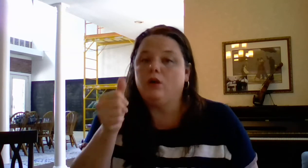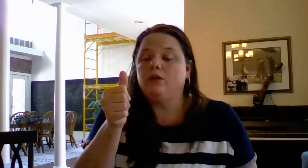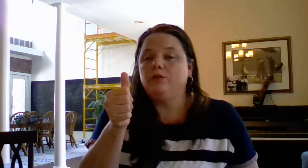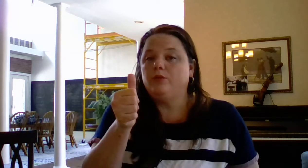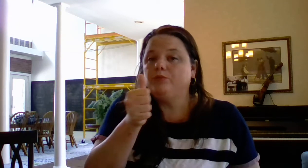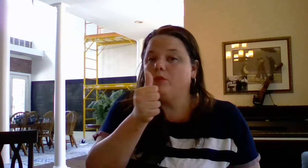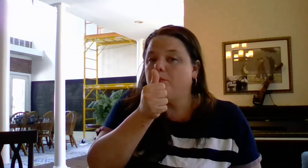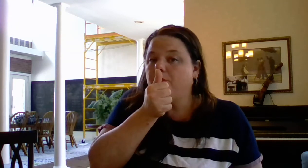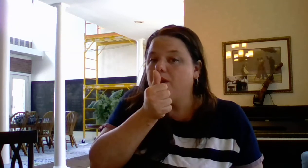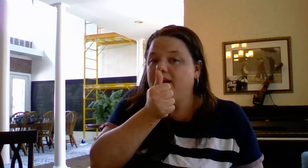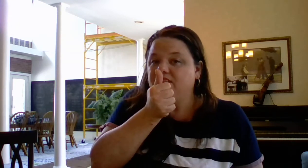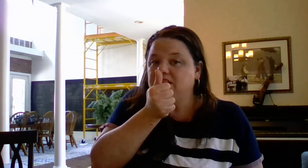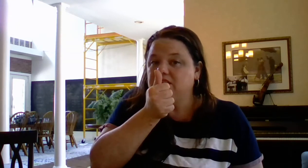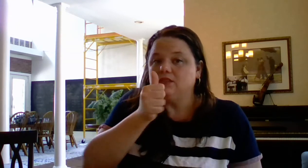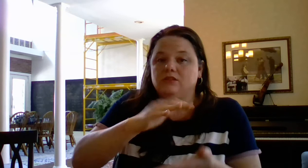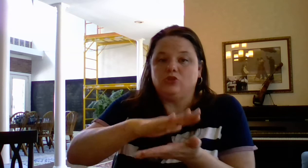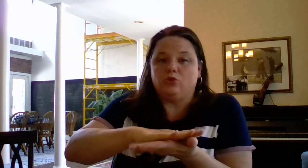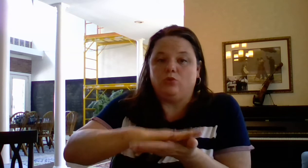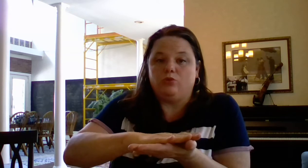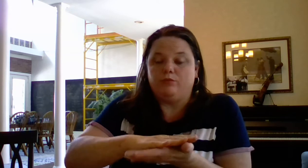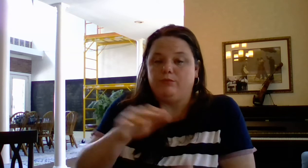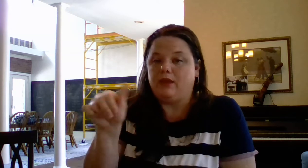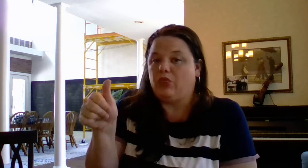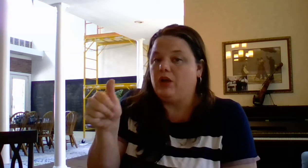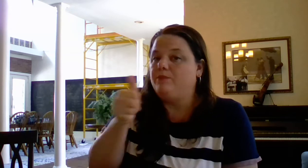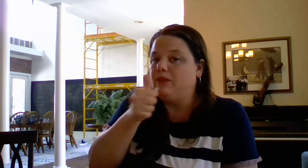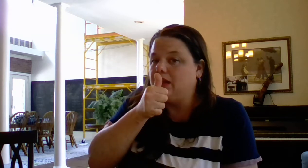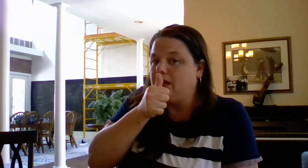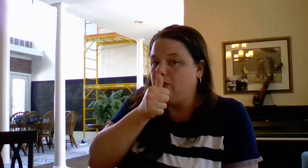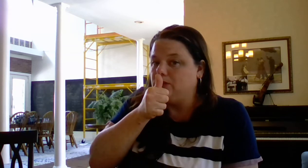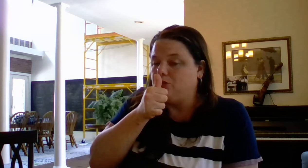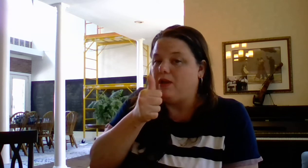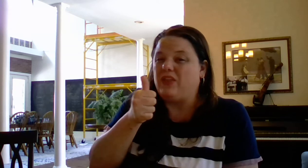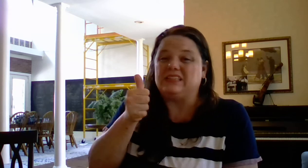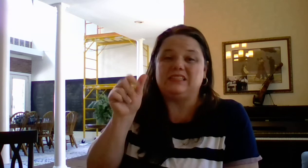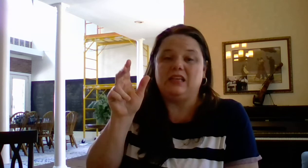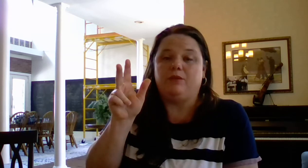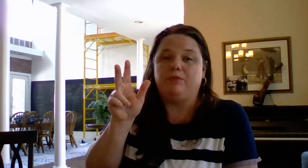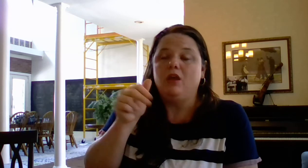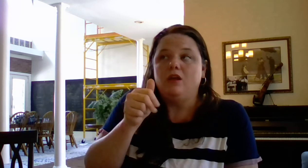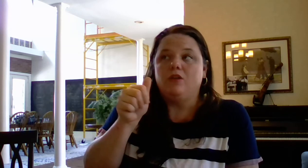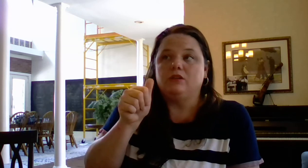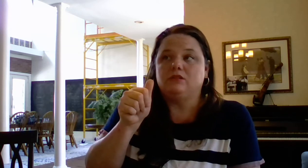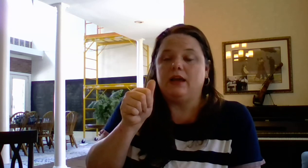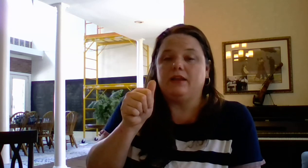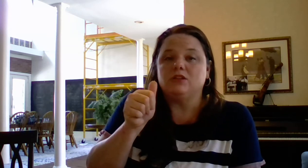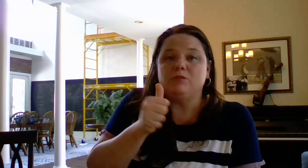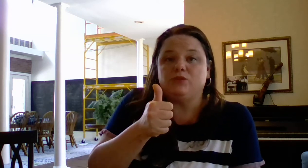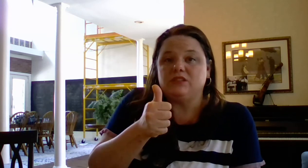or private school. Make a thumb that kind of closes your mouth like the sign can also be used for